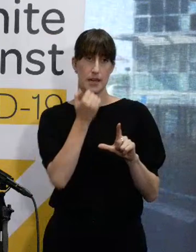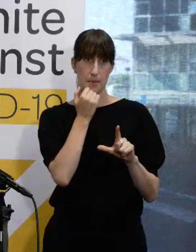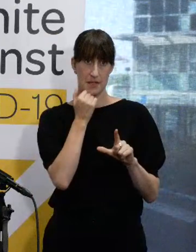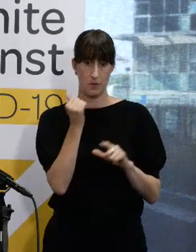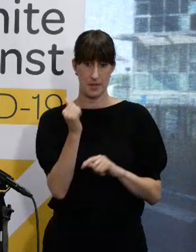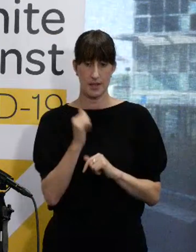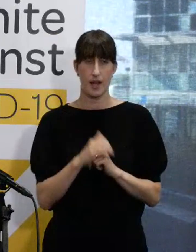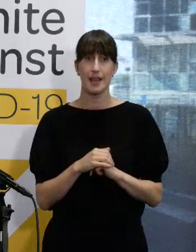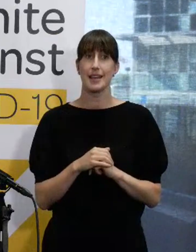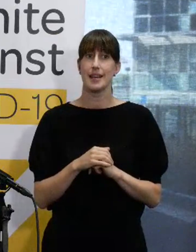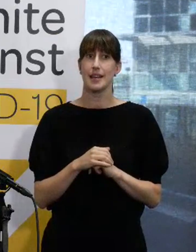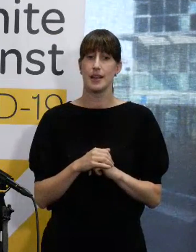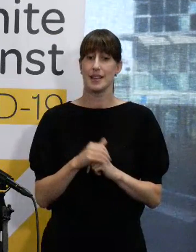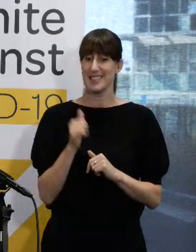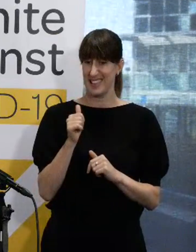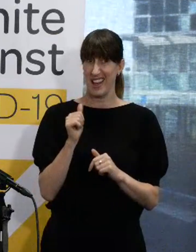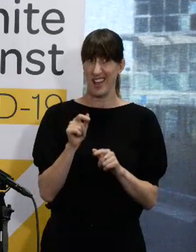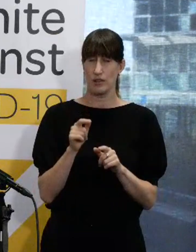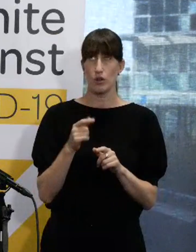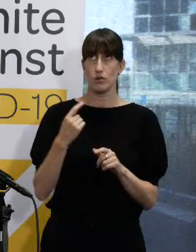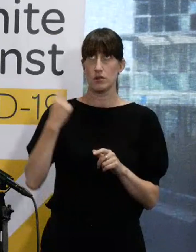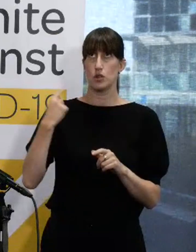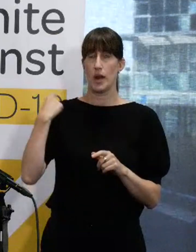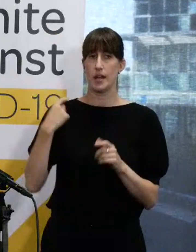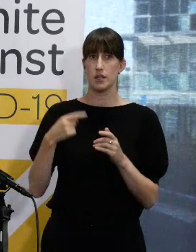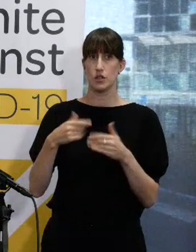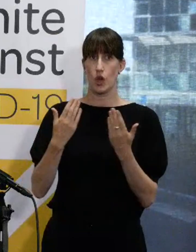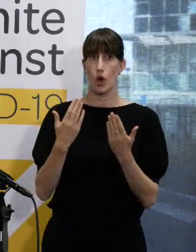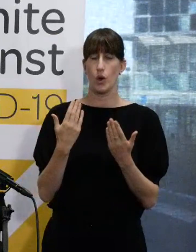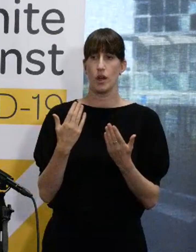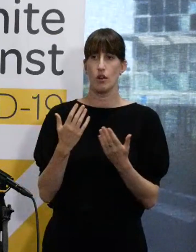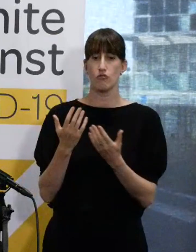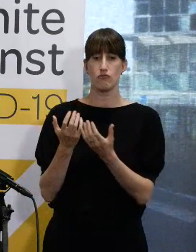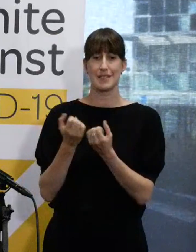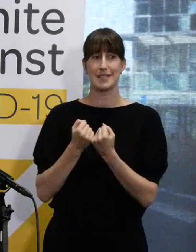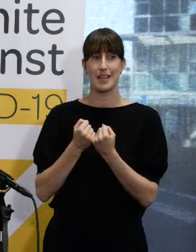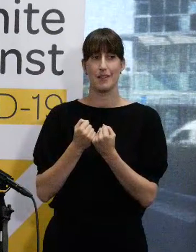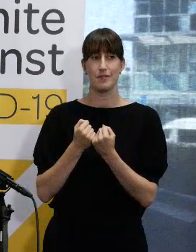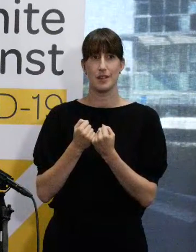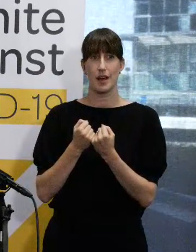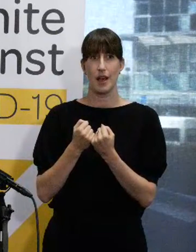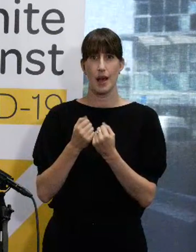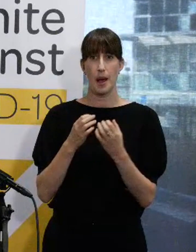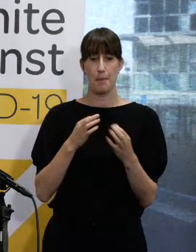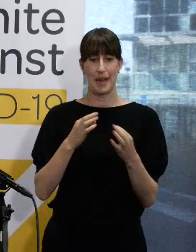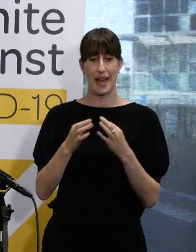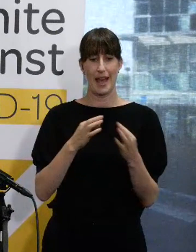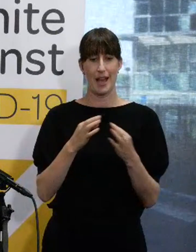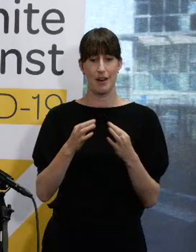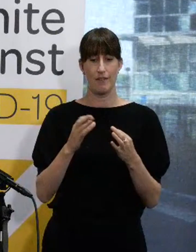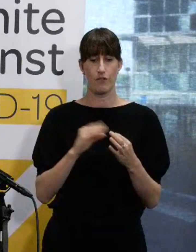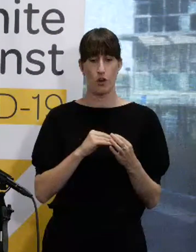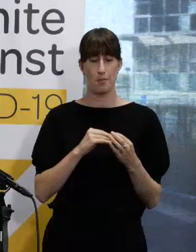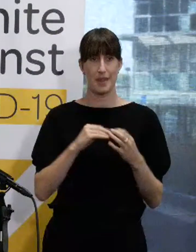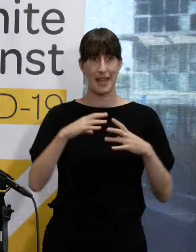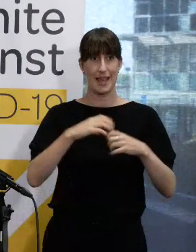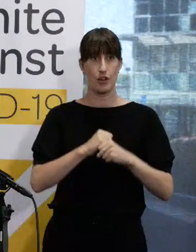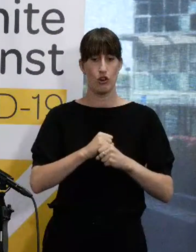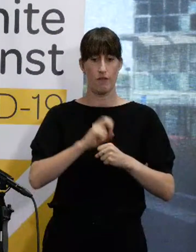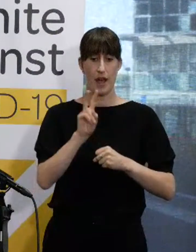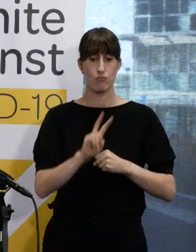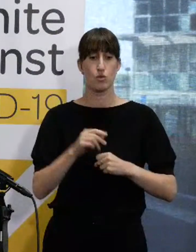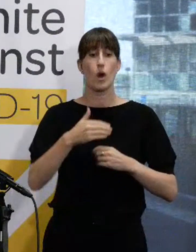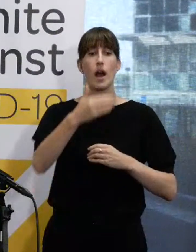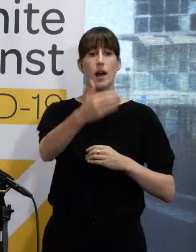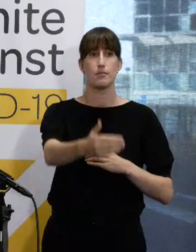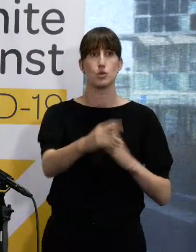yesterday we also received from them, actually the day before, their plans for from the end of April through to the end of June about how they are continuing to scale